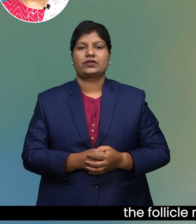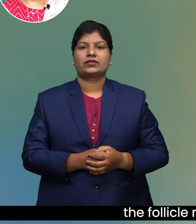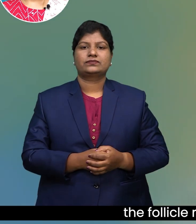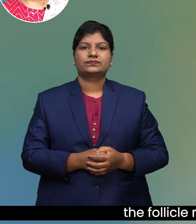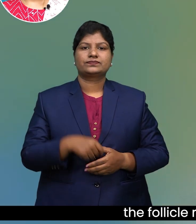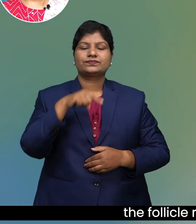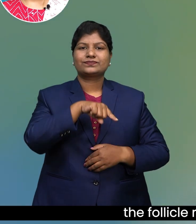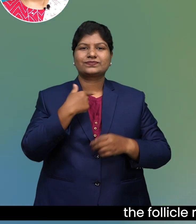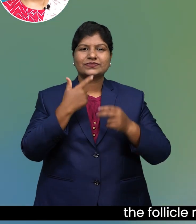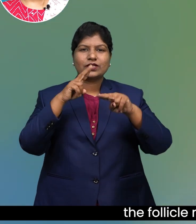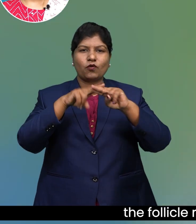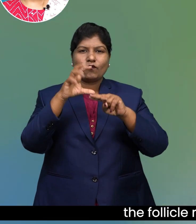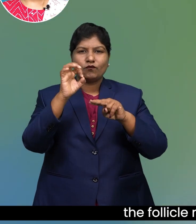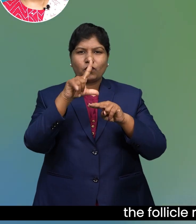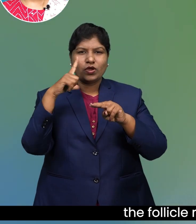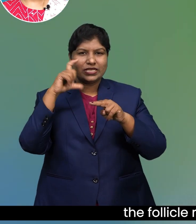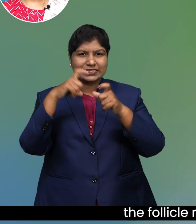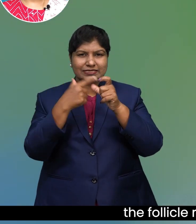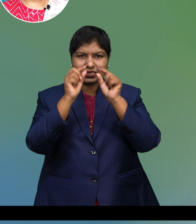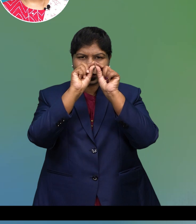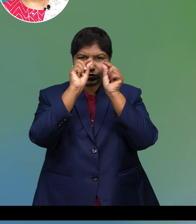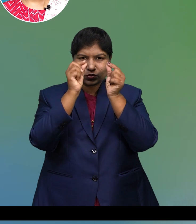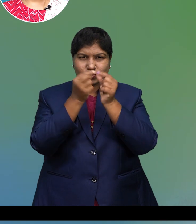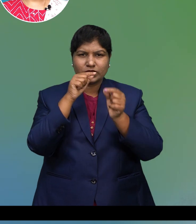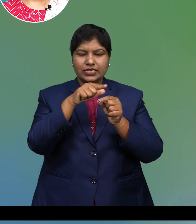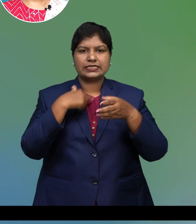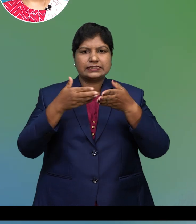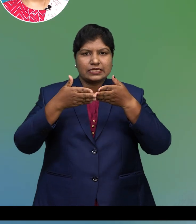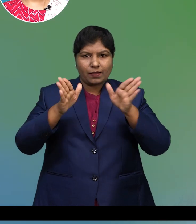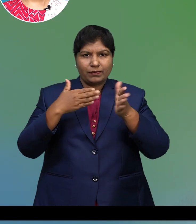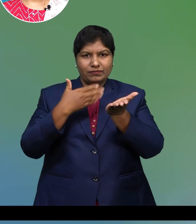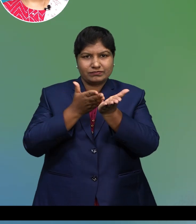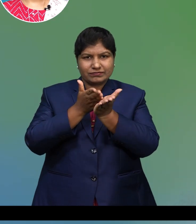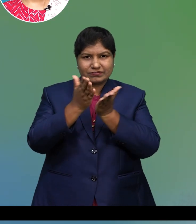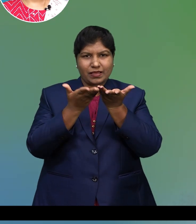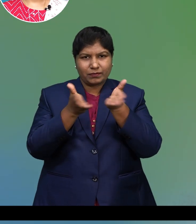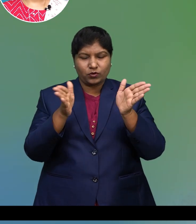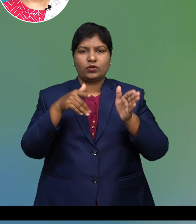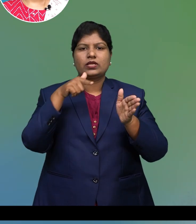the follicle ruptures at the surface of the ovary